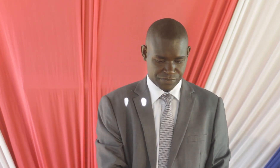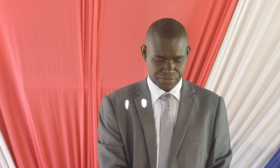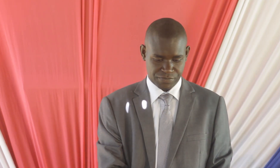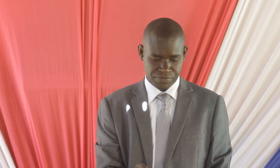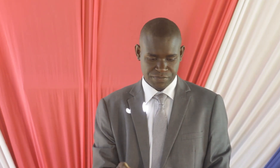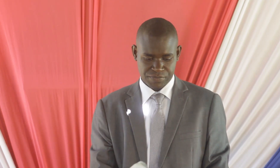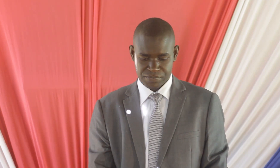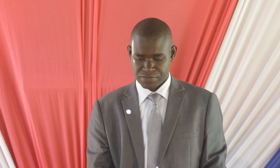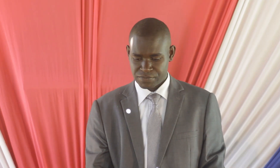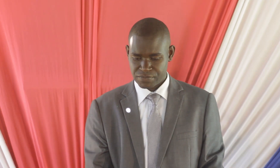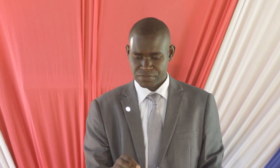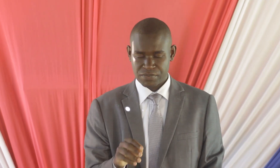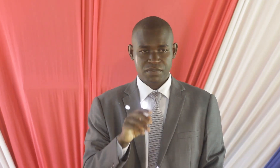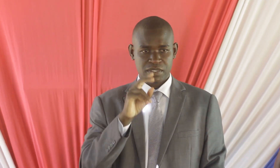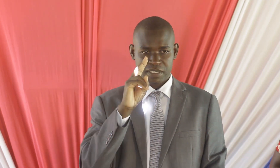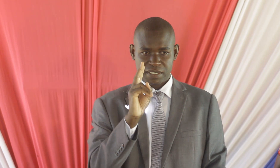In the book of 2 Kings,